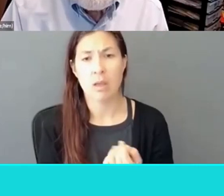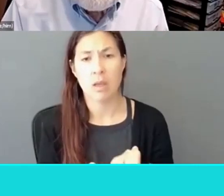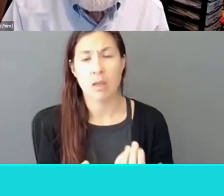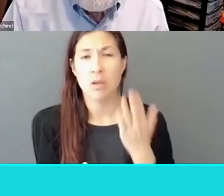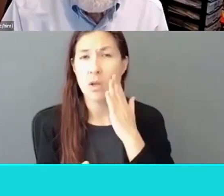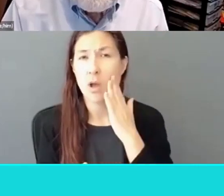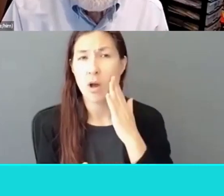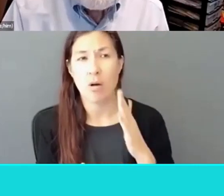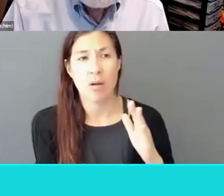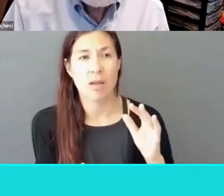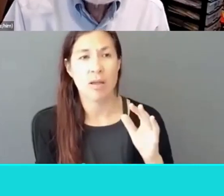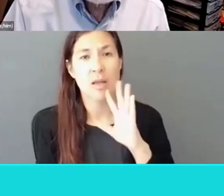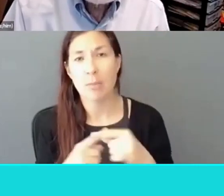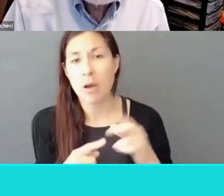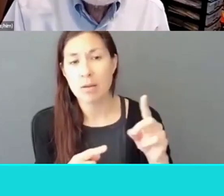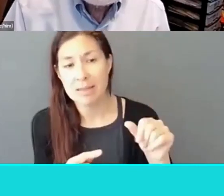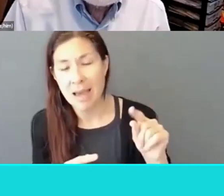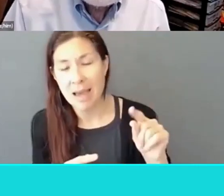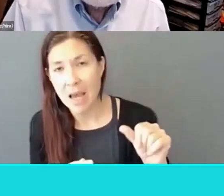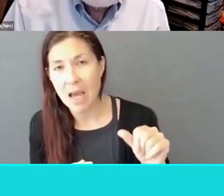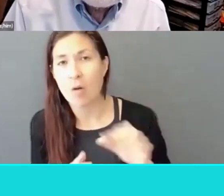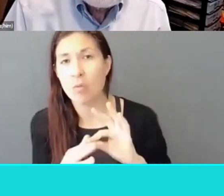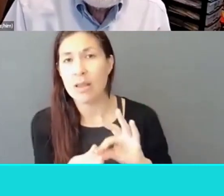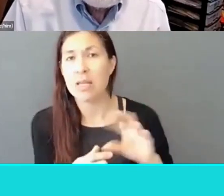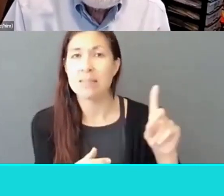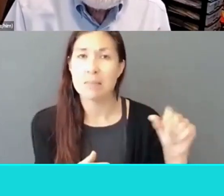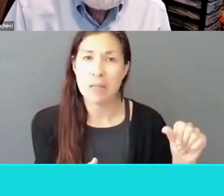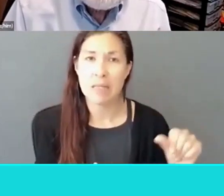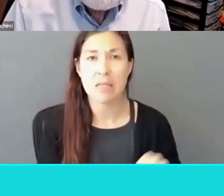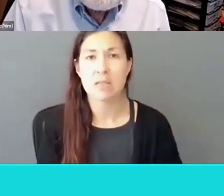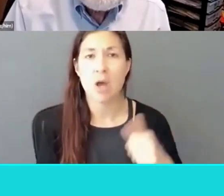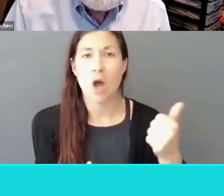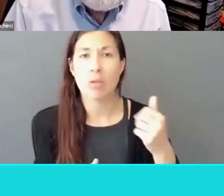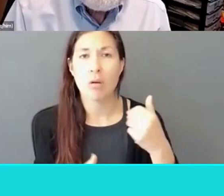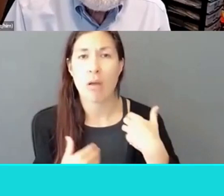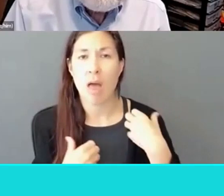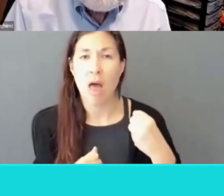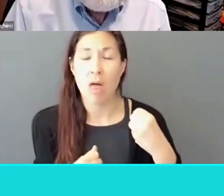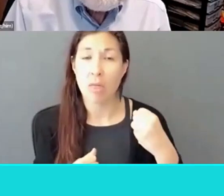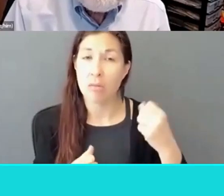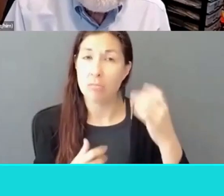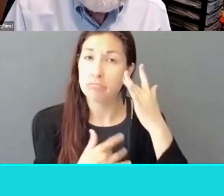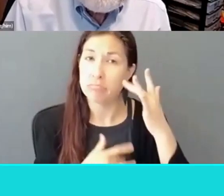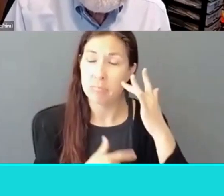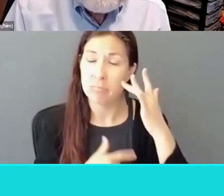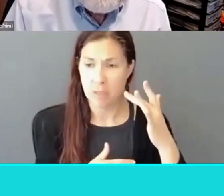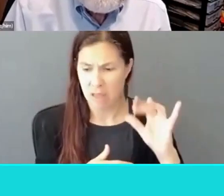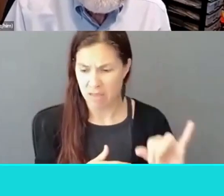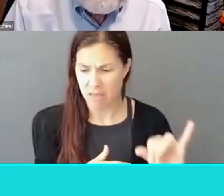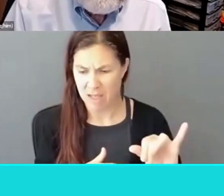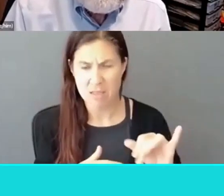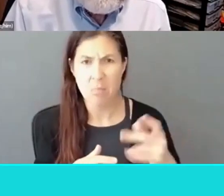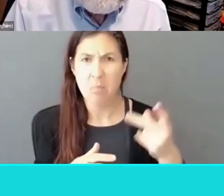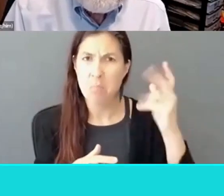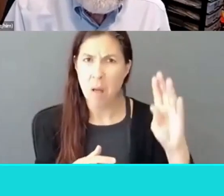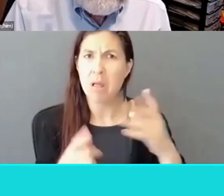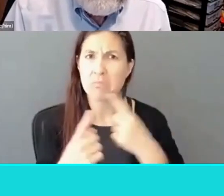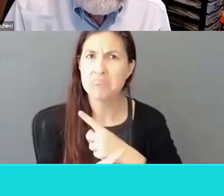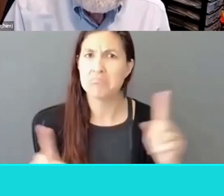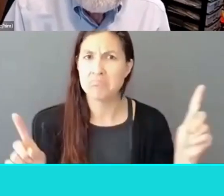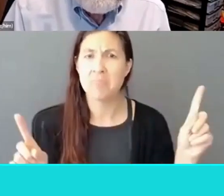then apply again, and again, it's another set of questionnaires and